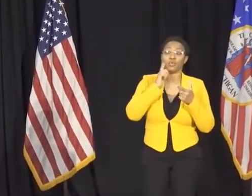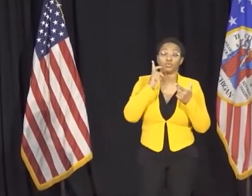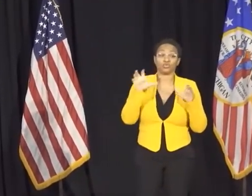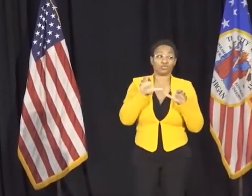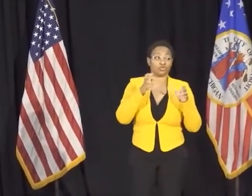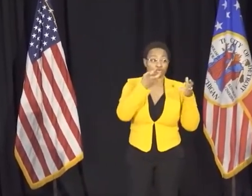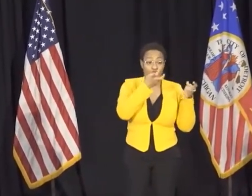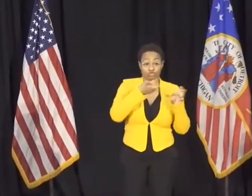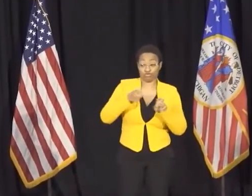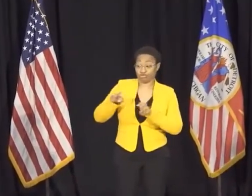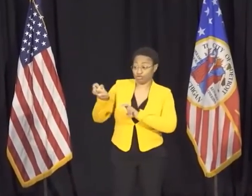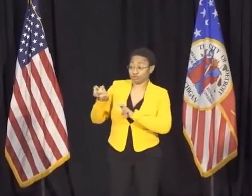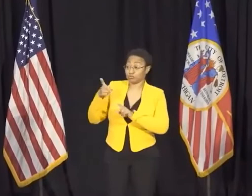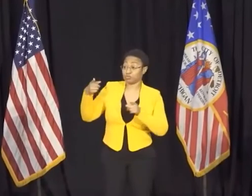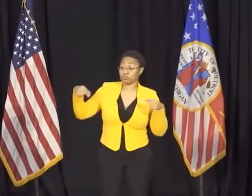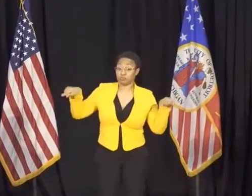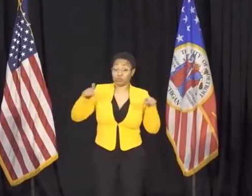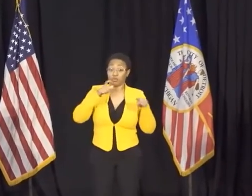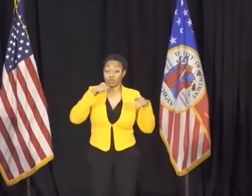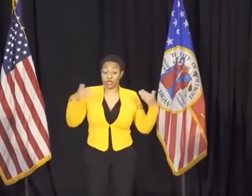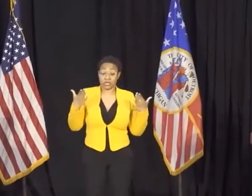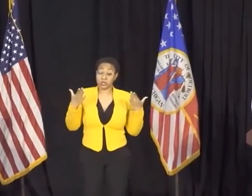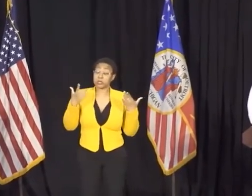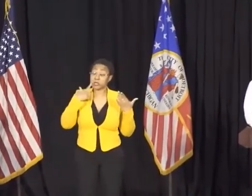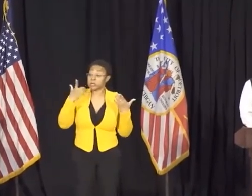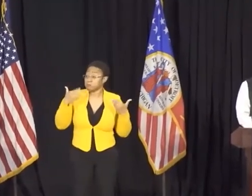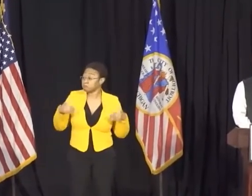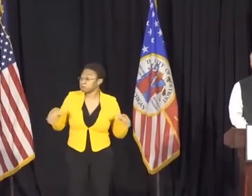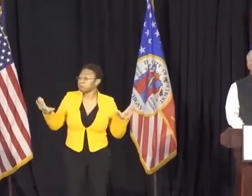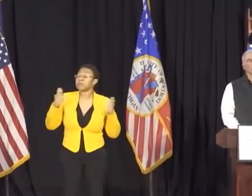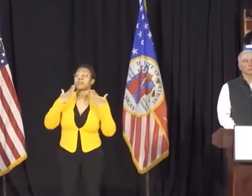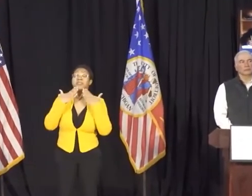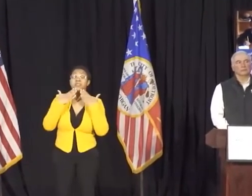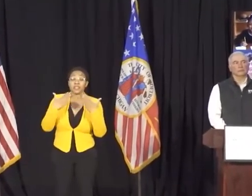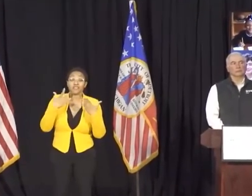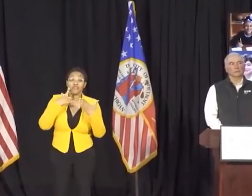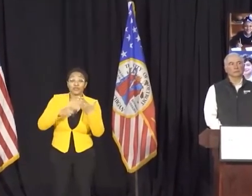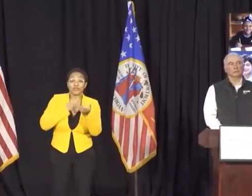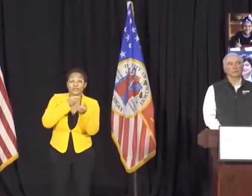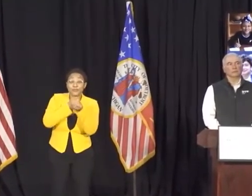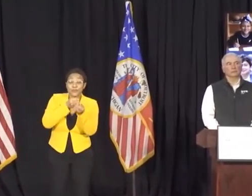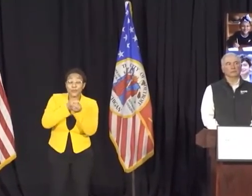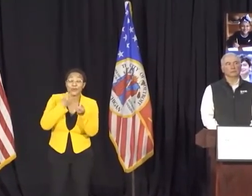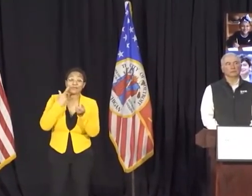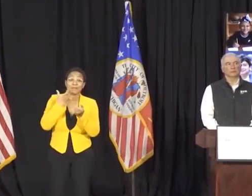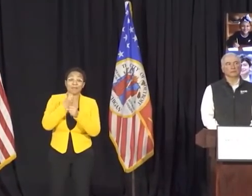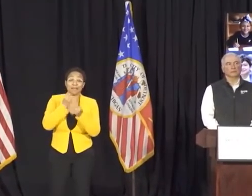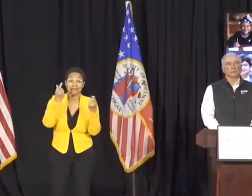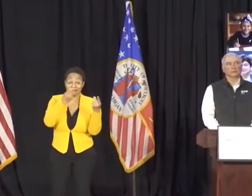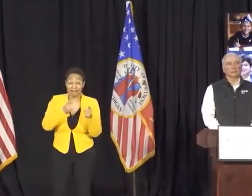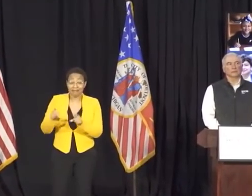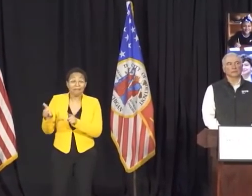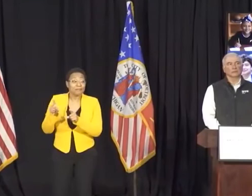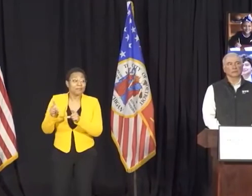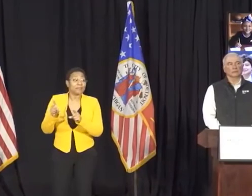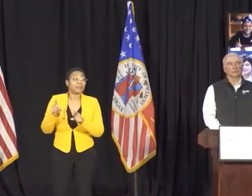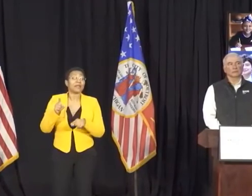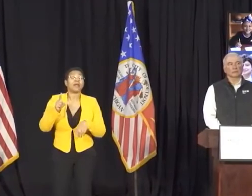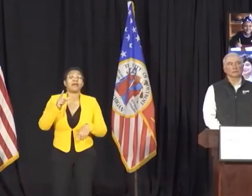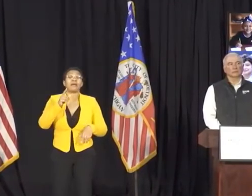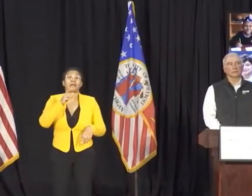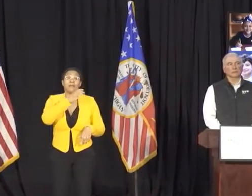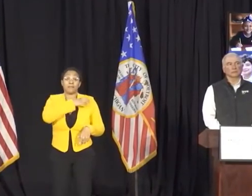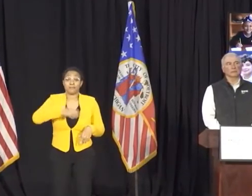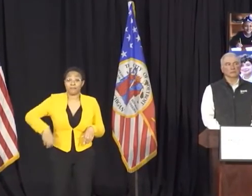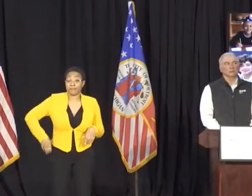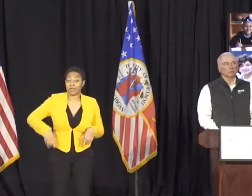transition. Everyone here can move along. And we thank you for your support in making this happen. And now Mayor Duggan will